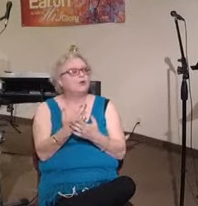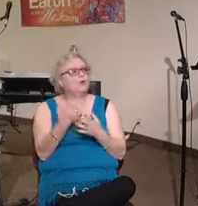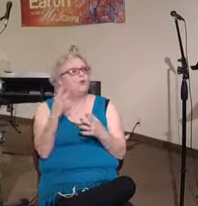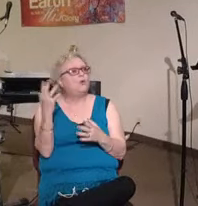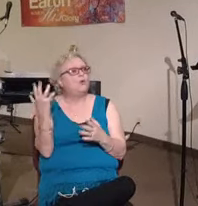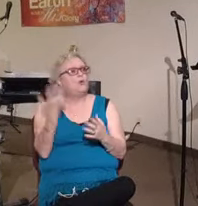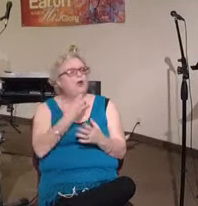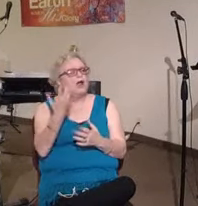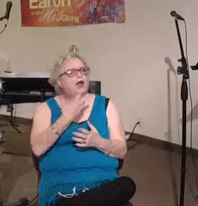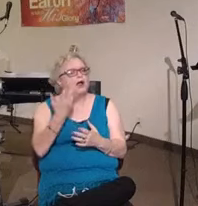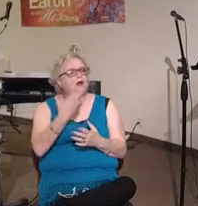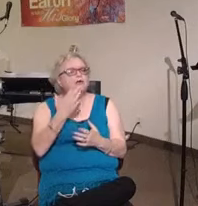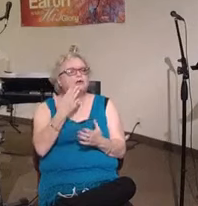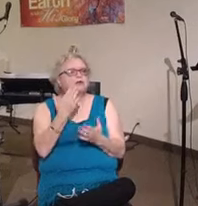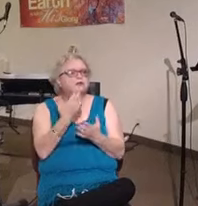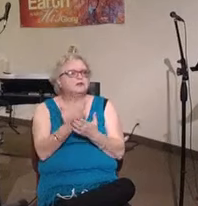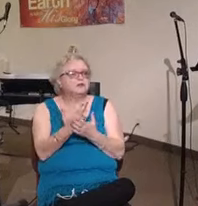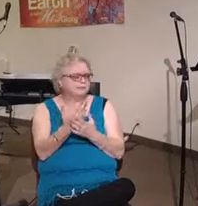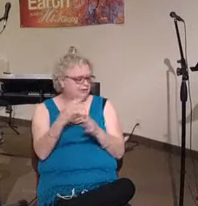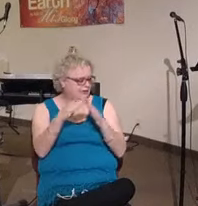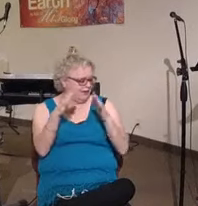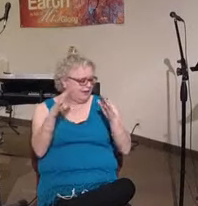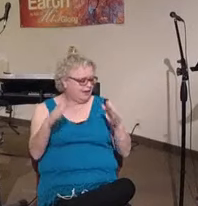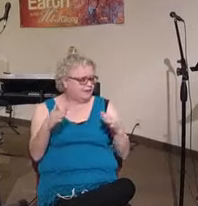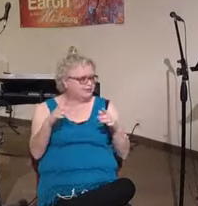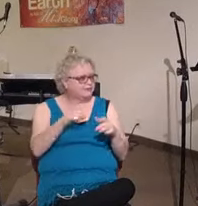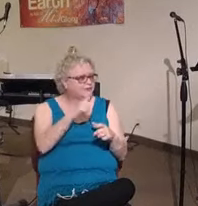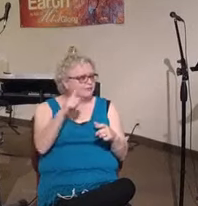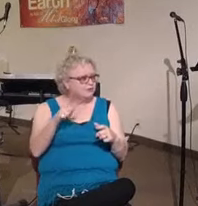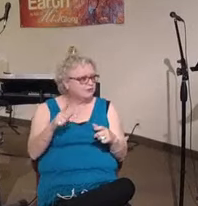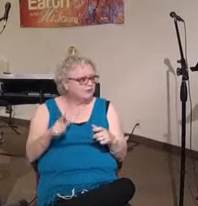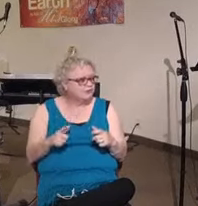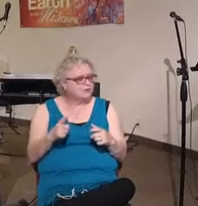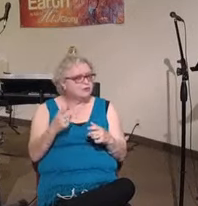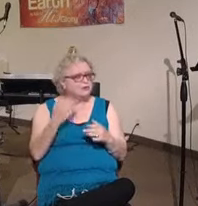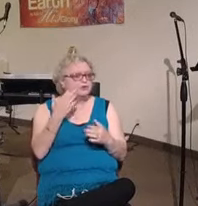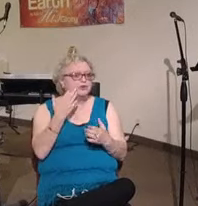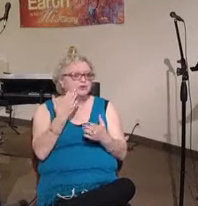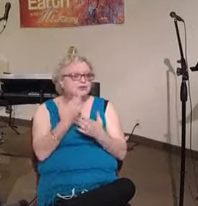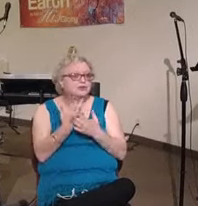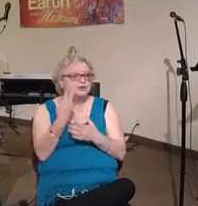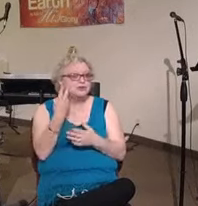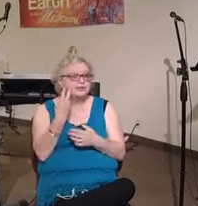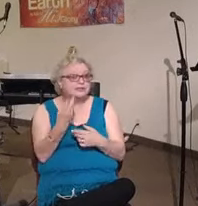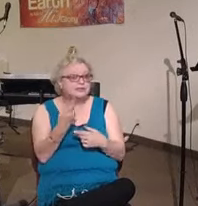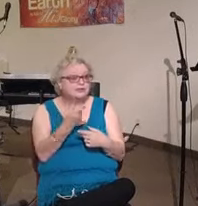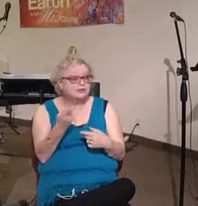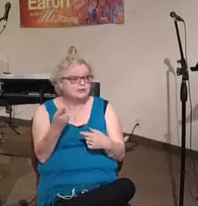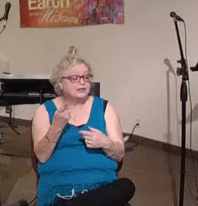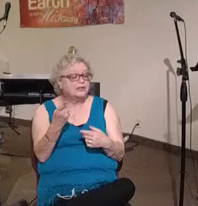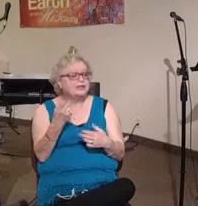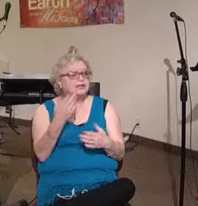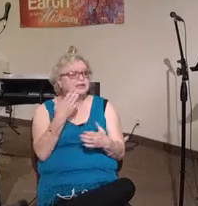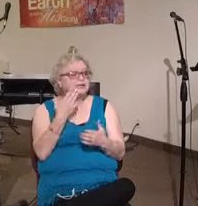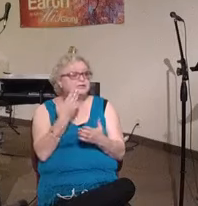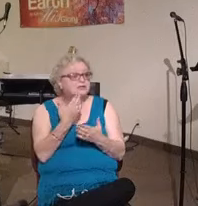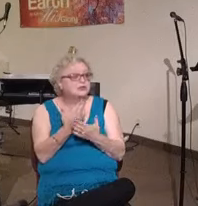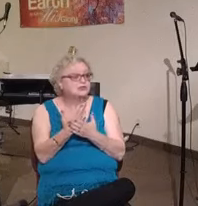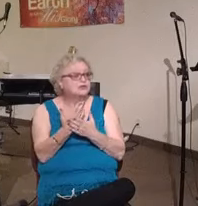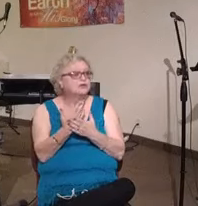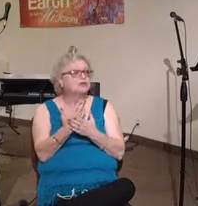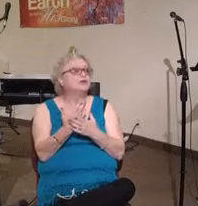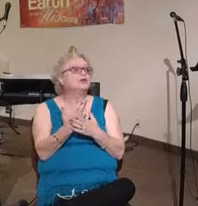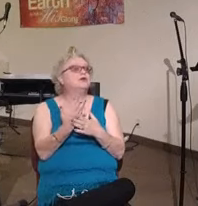Wow. It's good to be in the house of the Lord. It's good to see you. It's good that the Lord can do whatever He